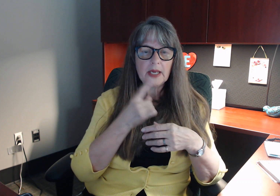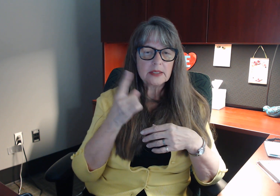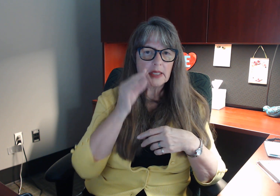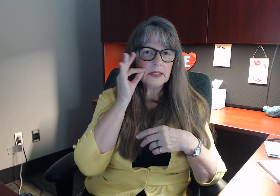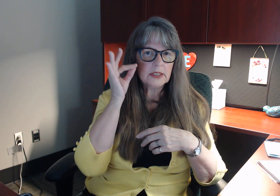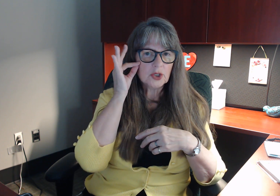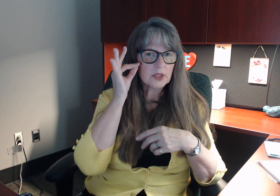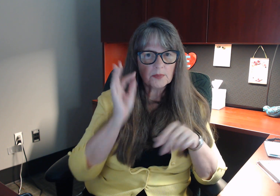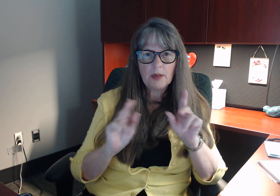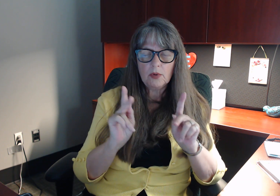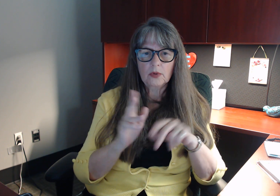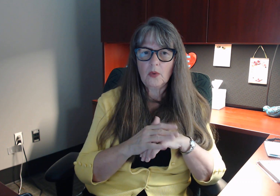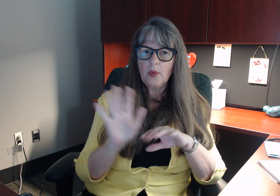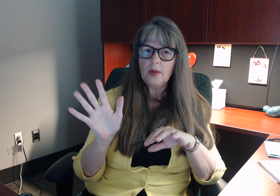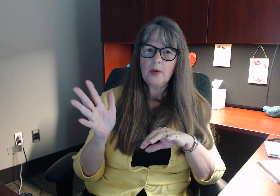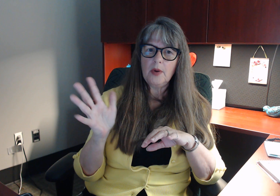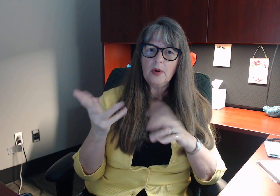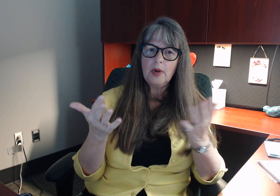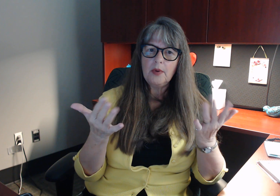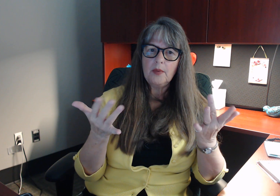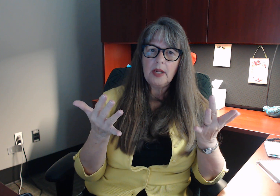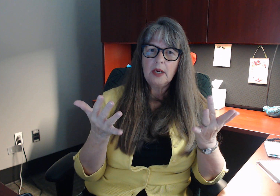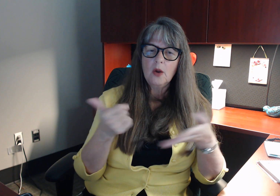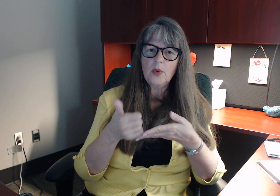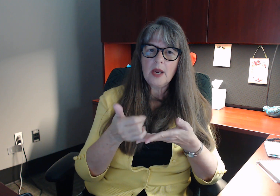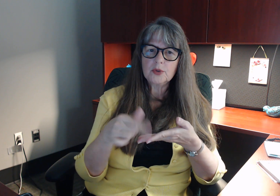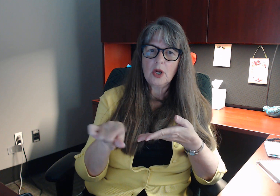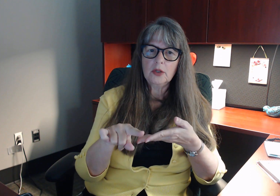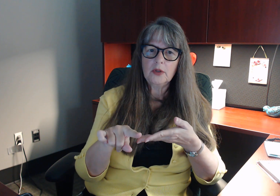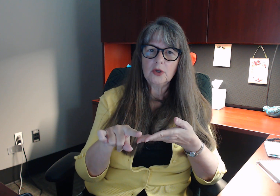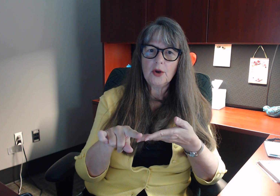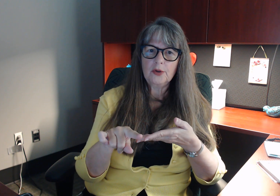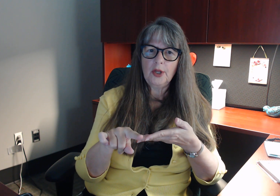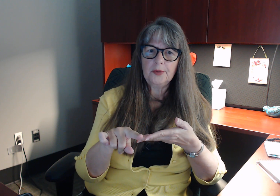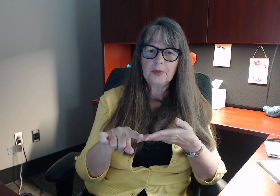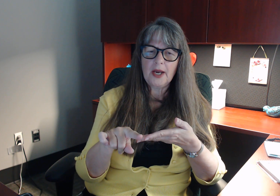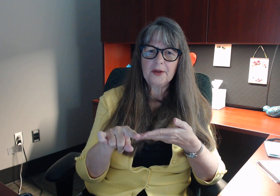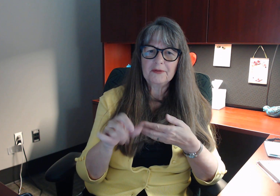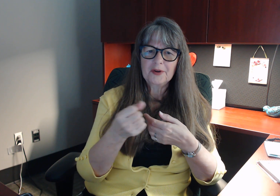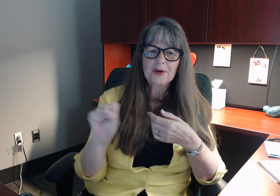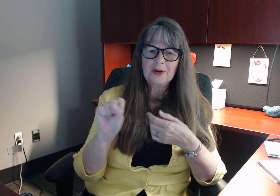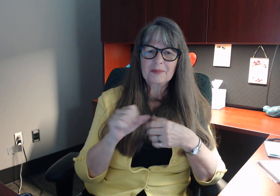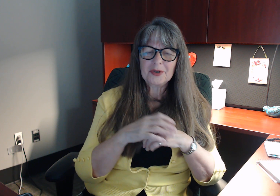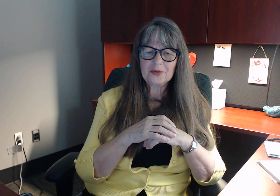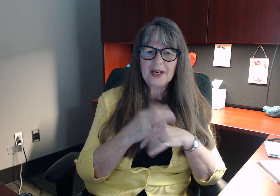because indigenous people are going, wait. We helped y'all and then y'all kind of betrayed